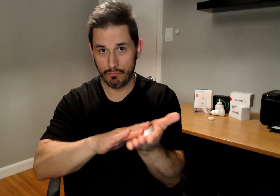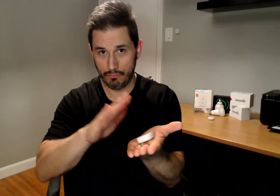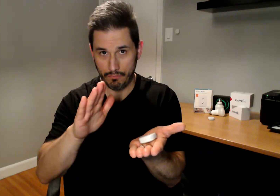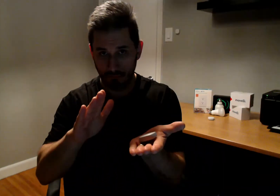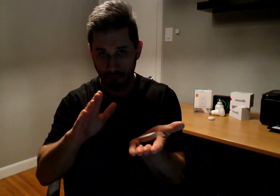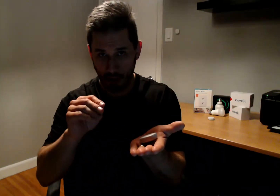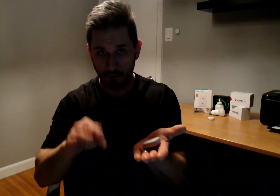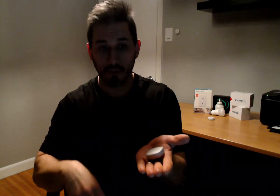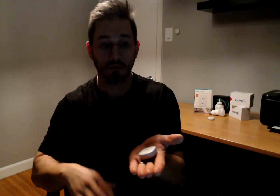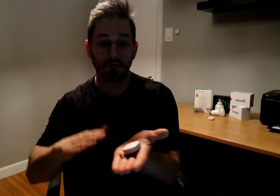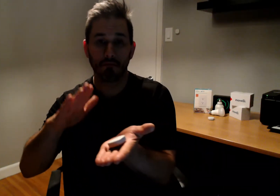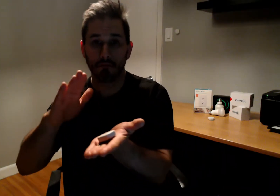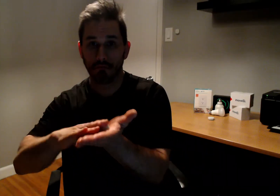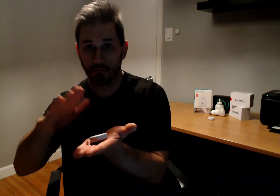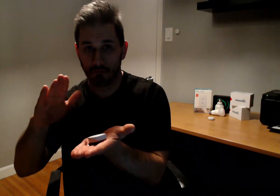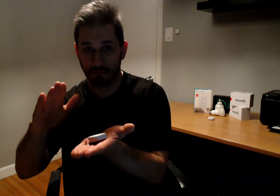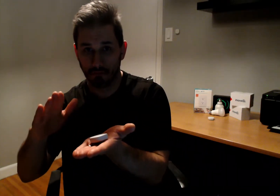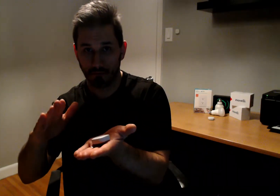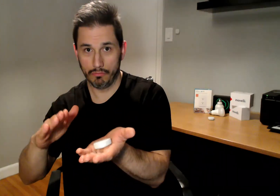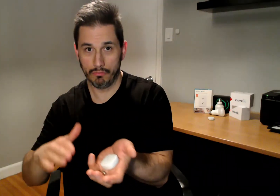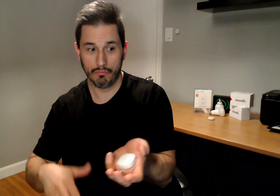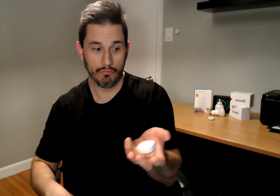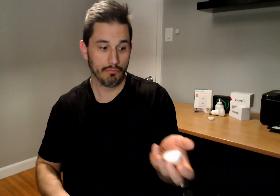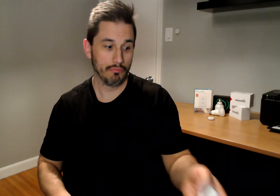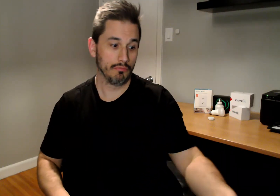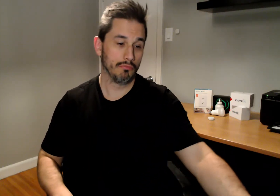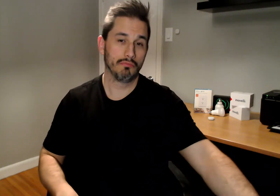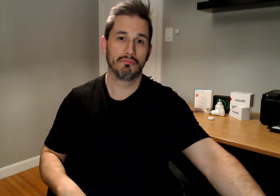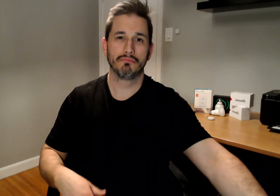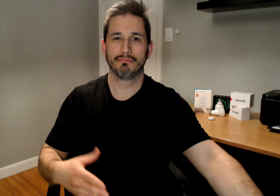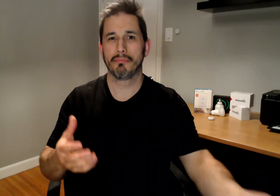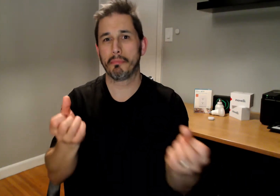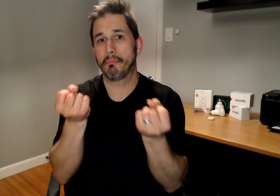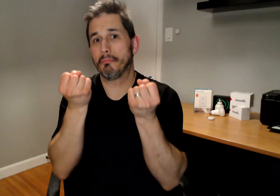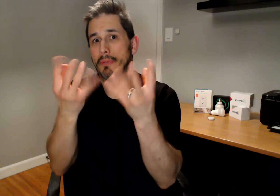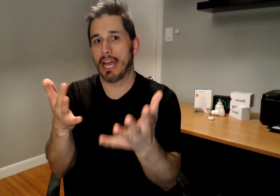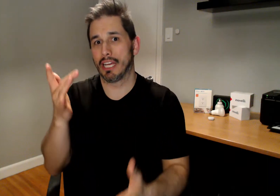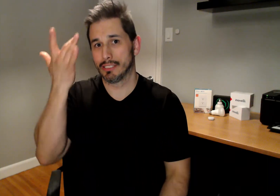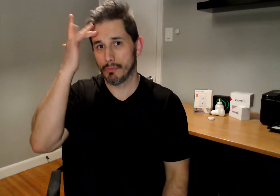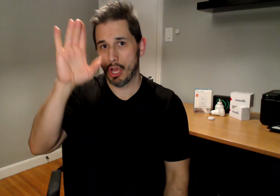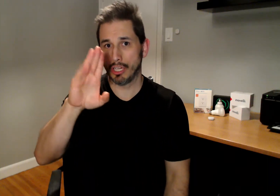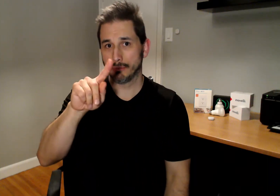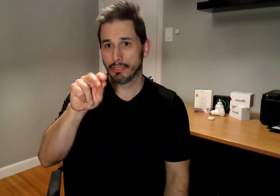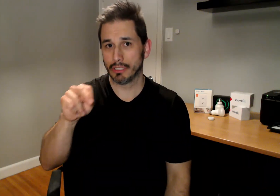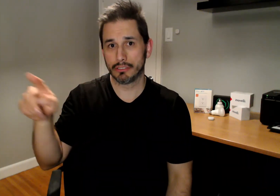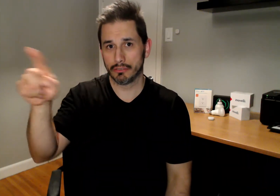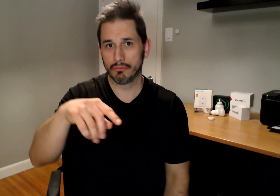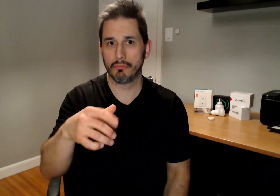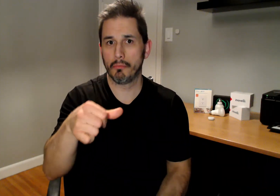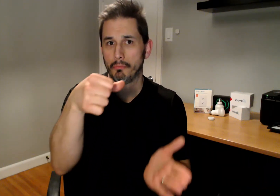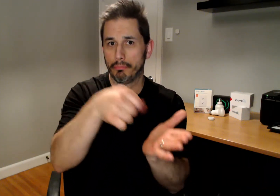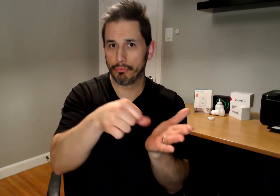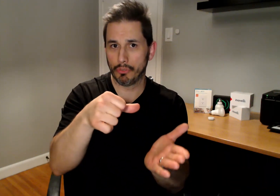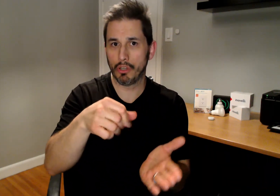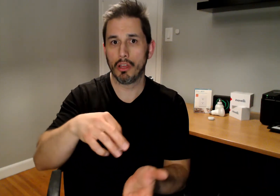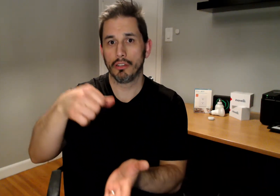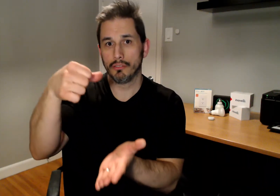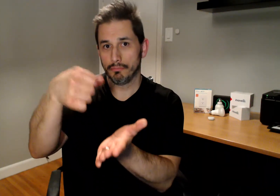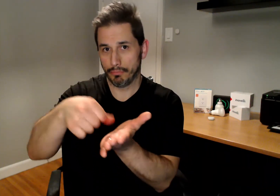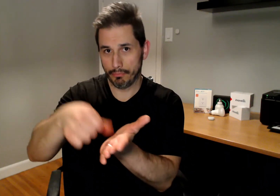it has regular on and off functionality, and a lot of smart buttons out there have 3 options: